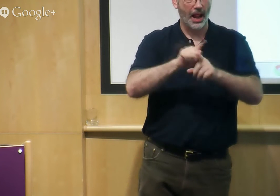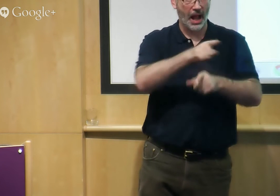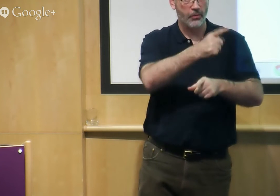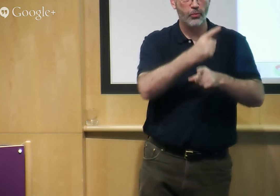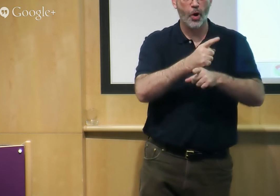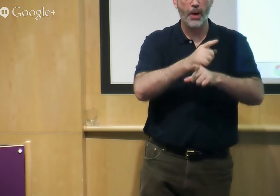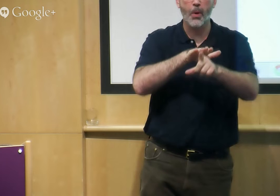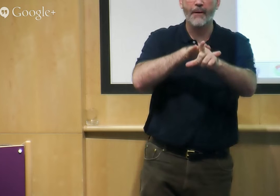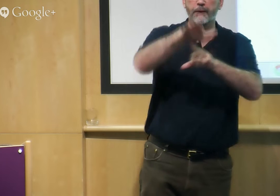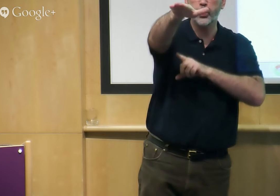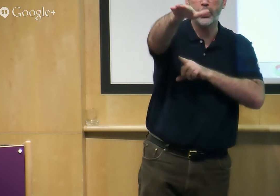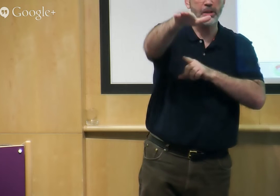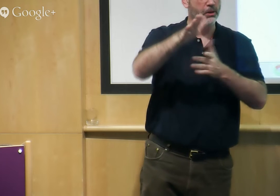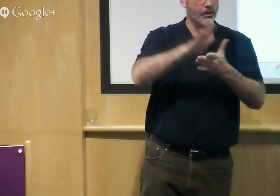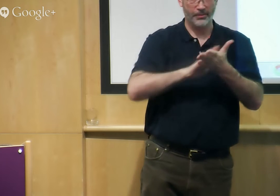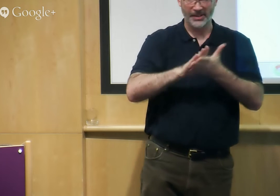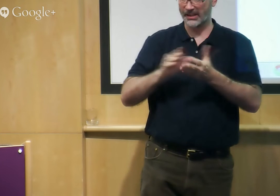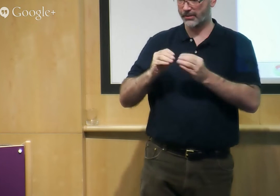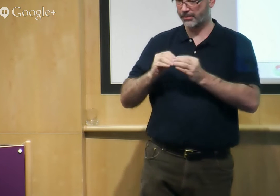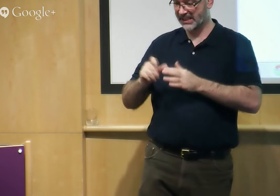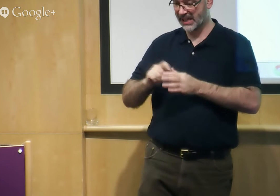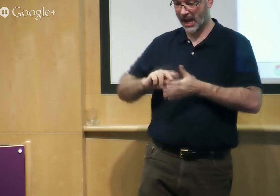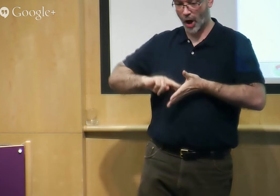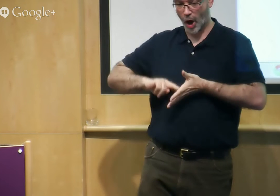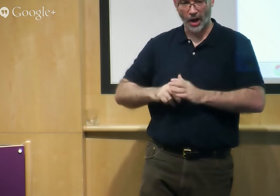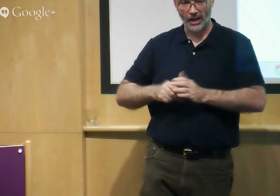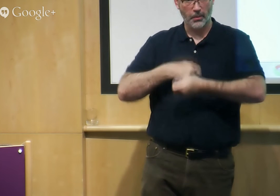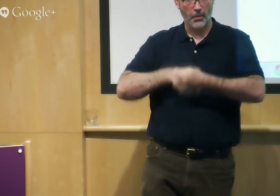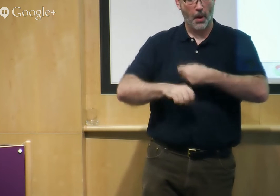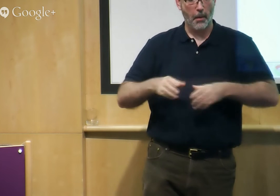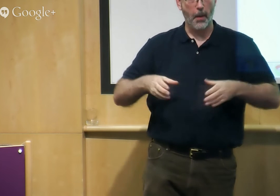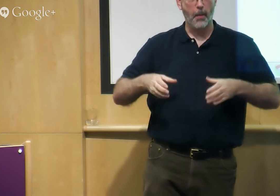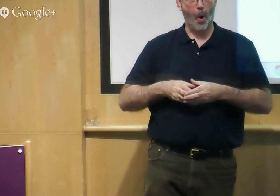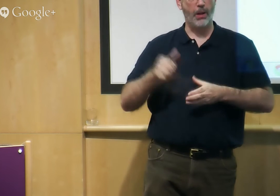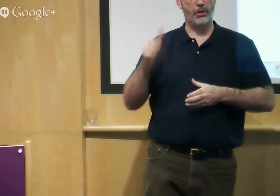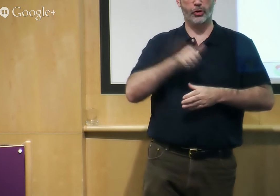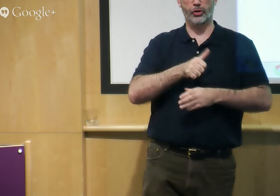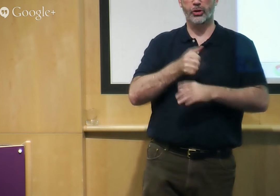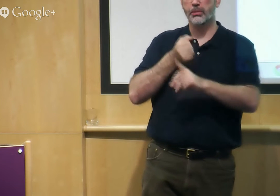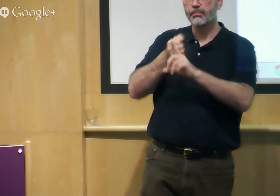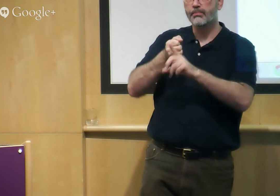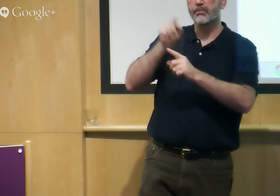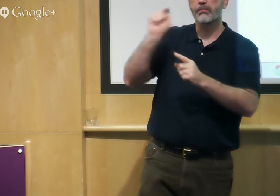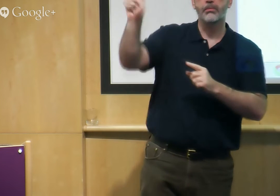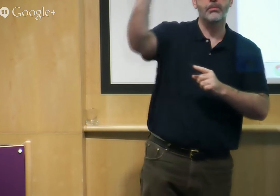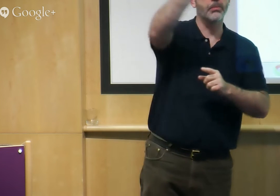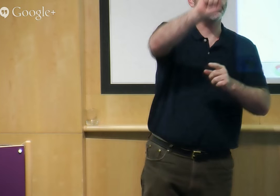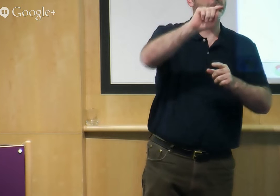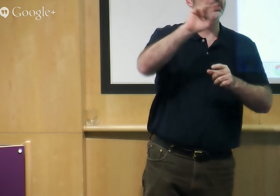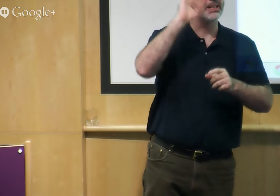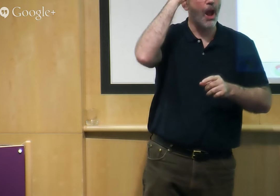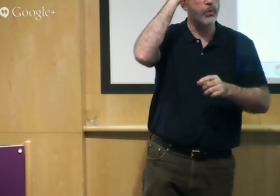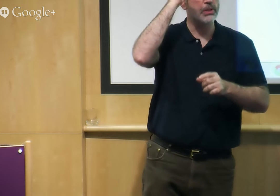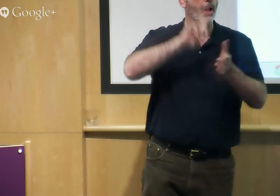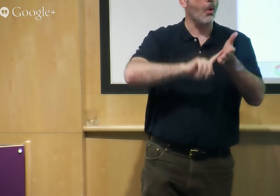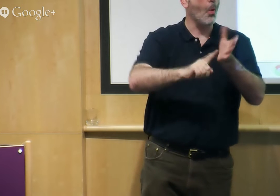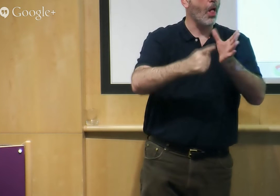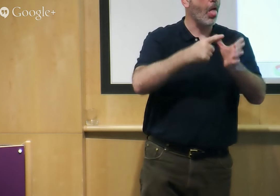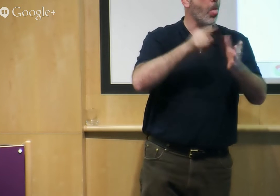practice, and people aren't using them. I think, you know, in the future, the BDA needs to think long term about how